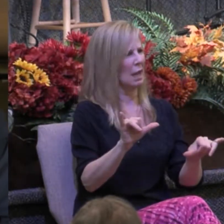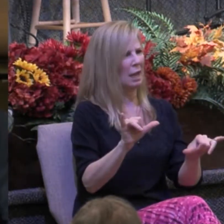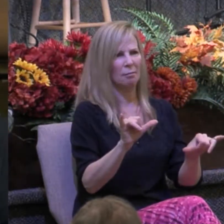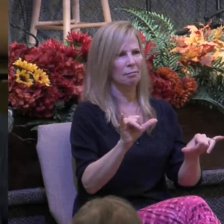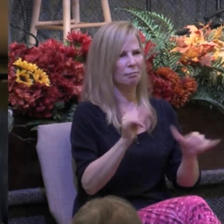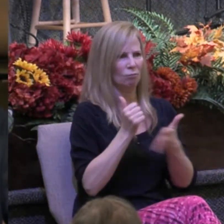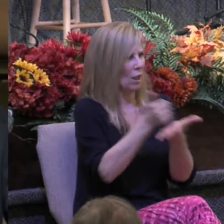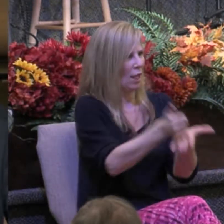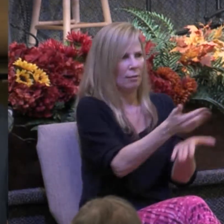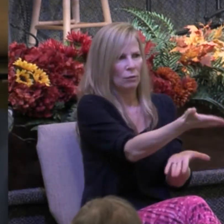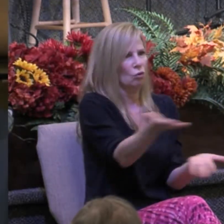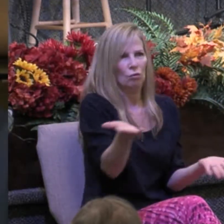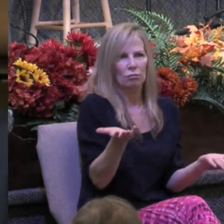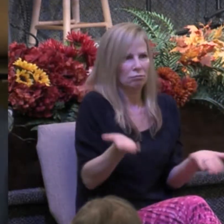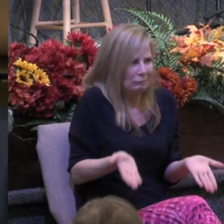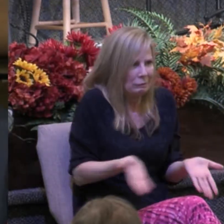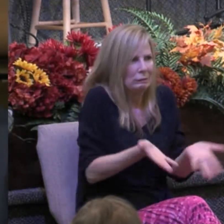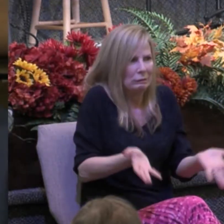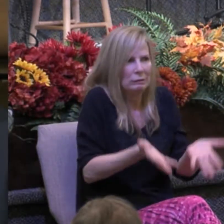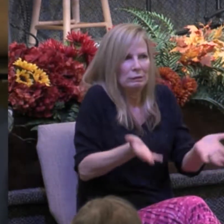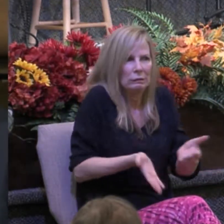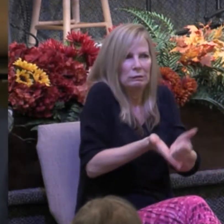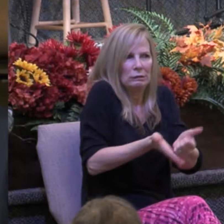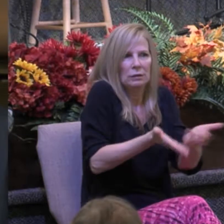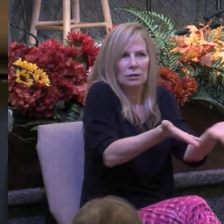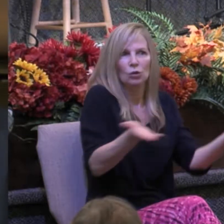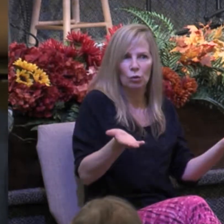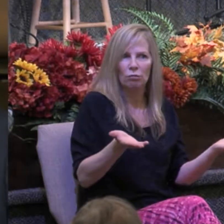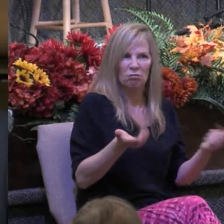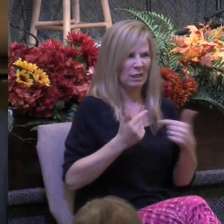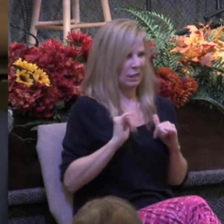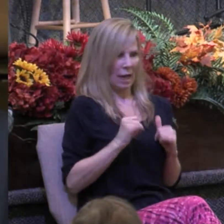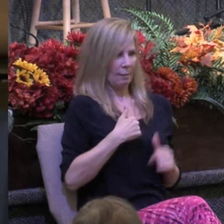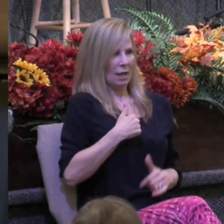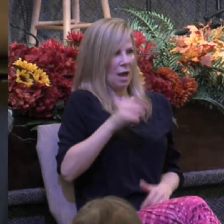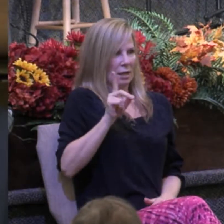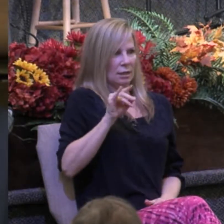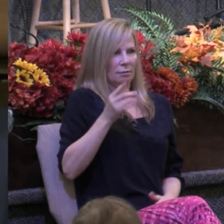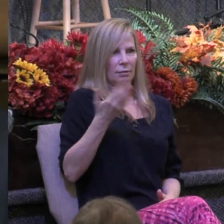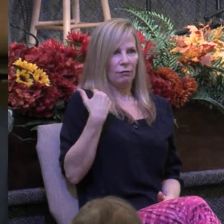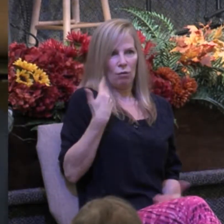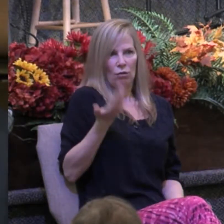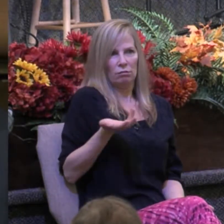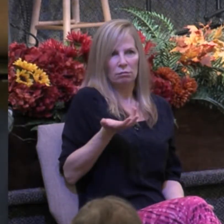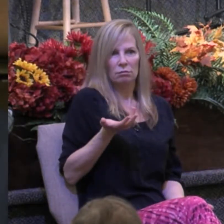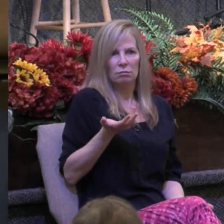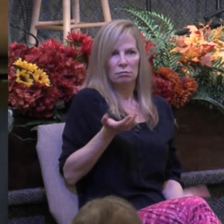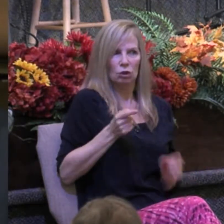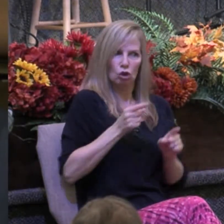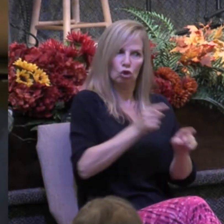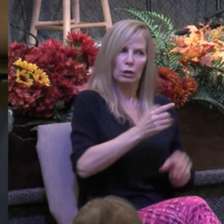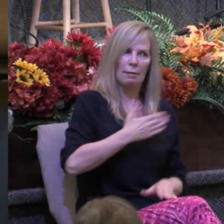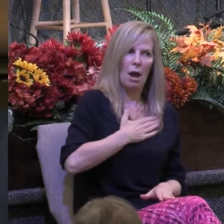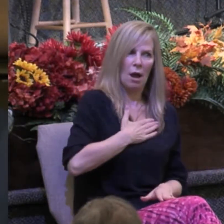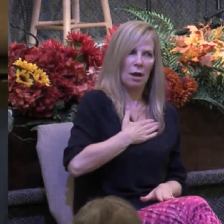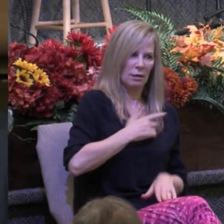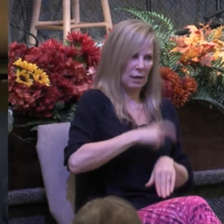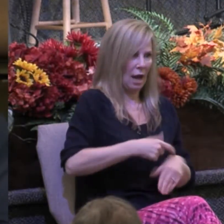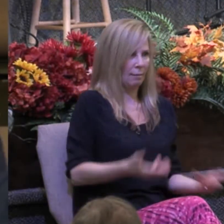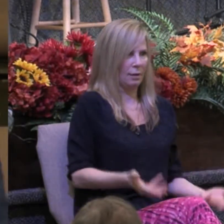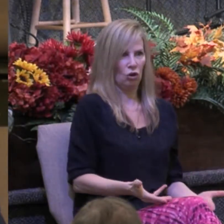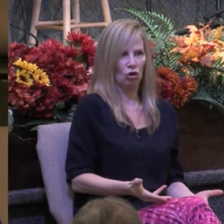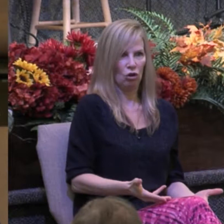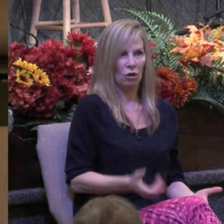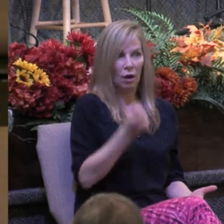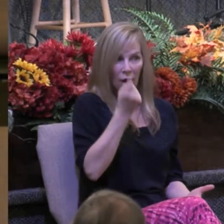of helping these disciples that he had done, that he had helped them with during his earthly ministry,